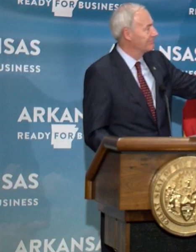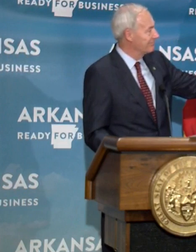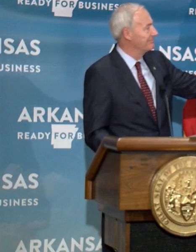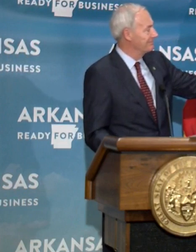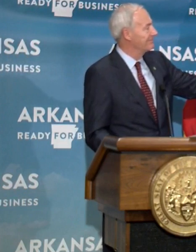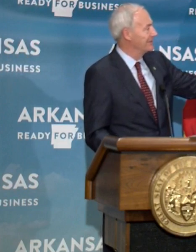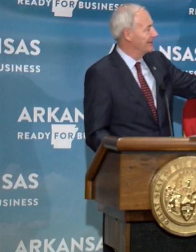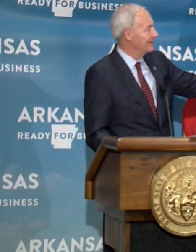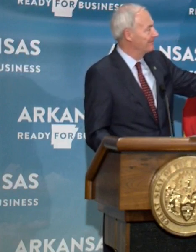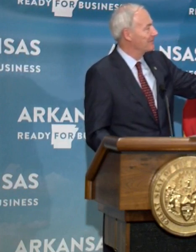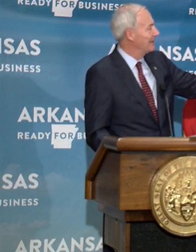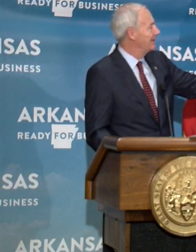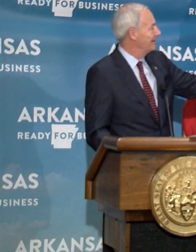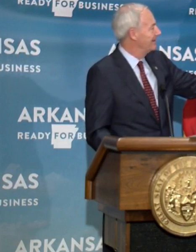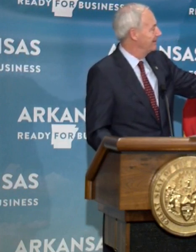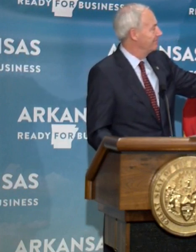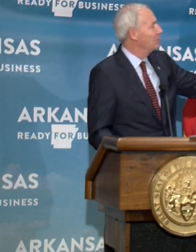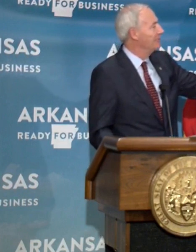downward